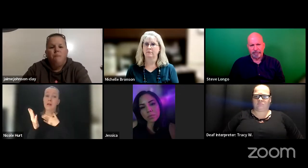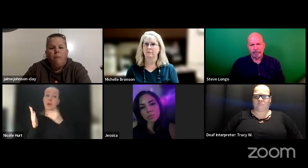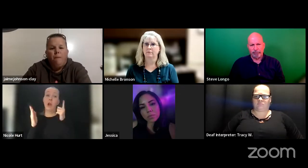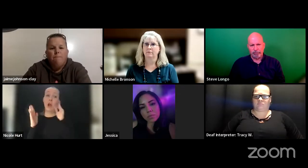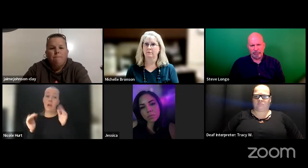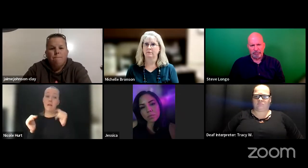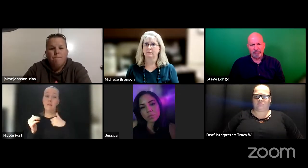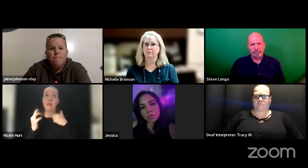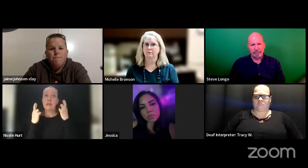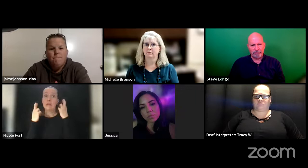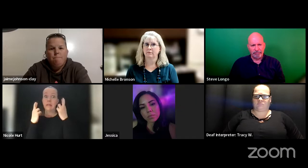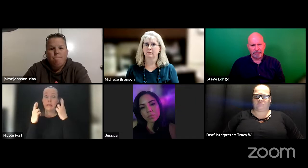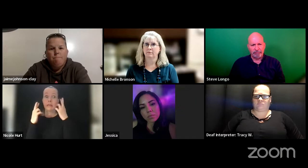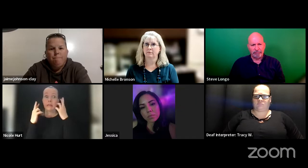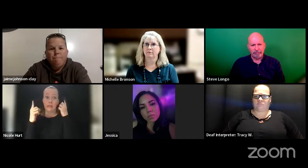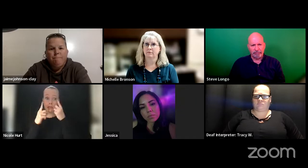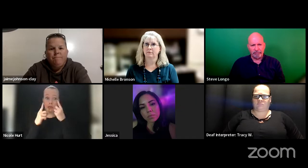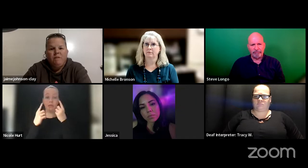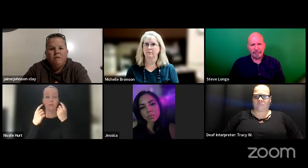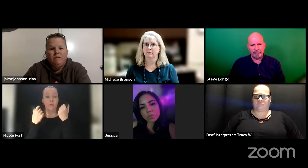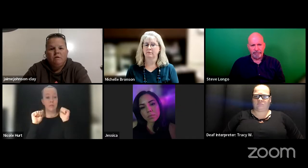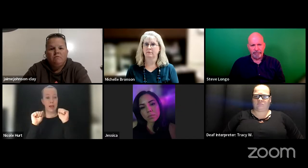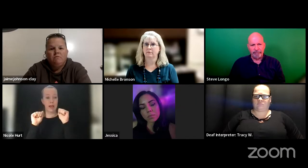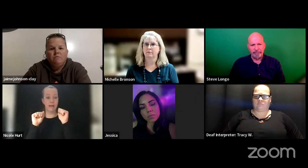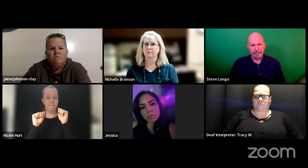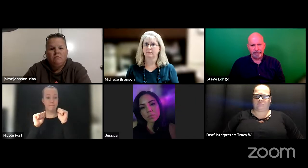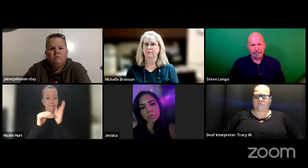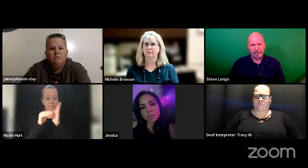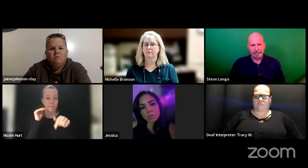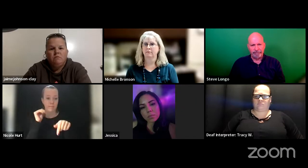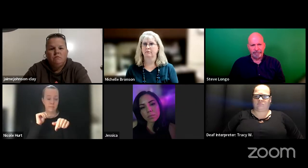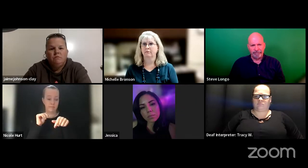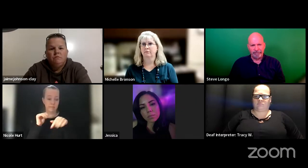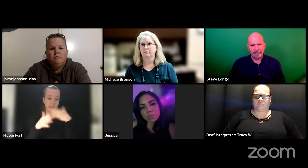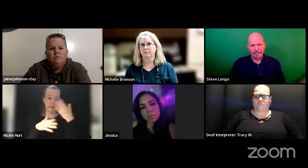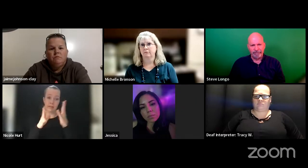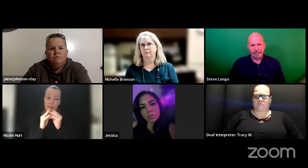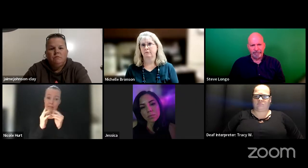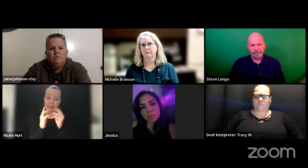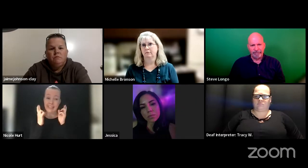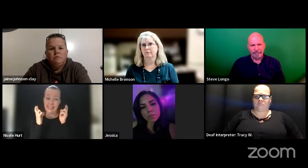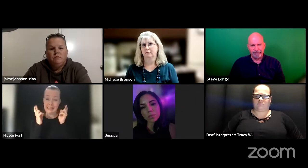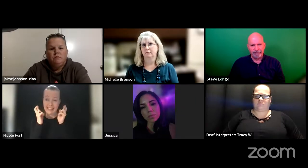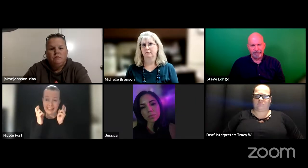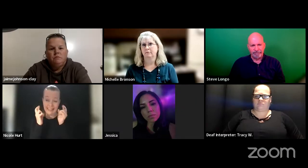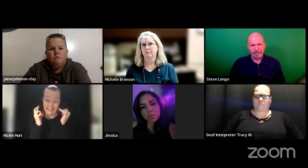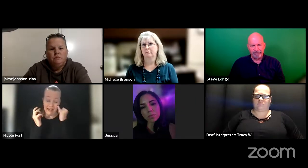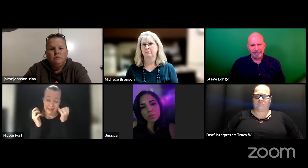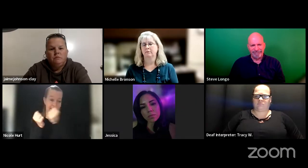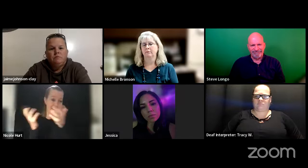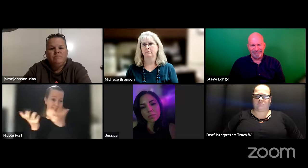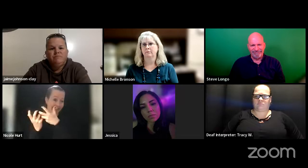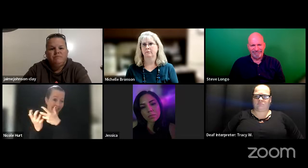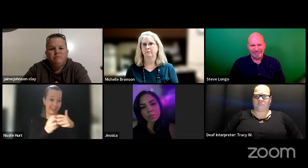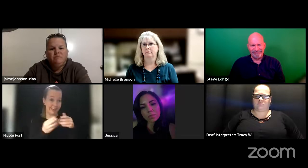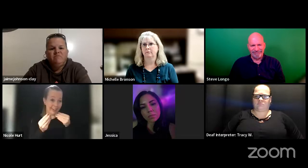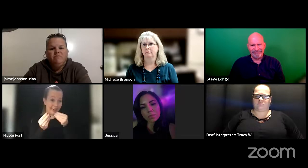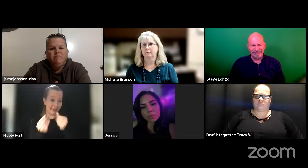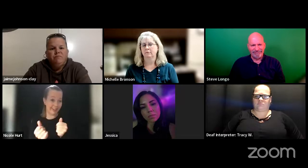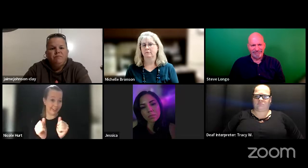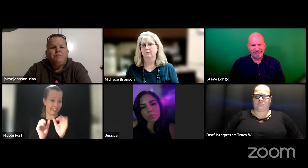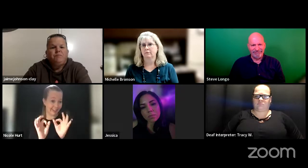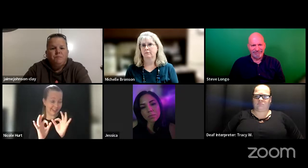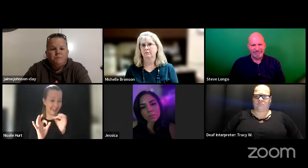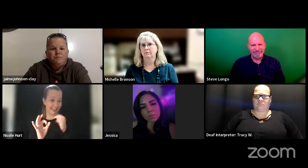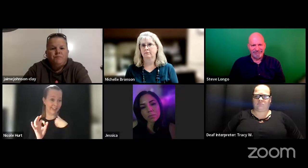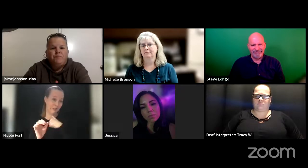alignment with the new Robert's Rules of Order. It is my hope that we can wrap this up